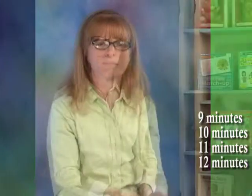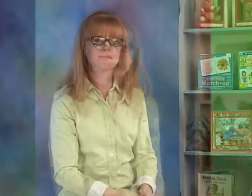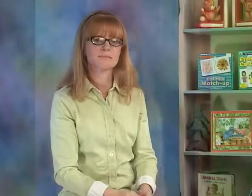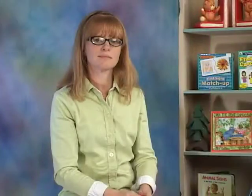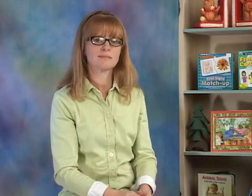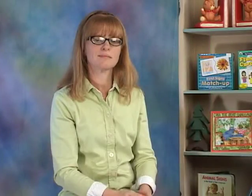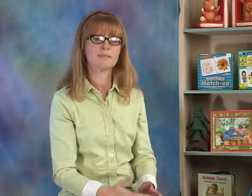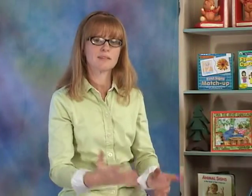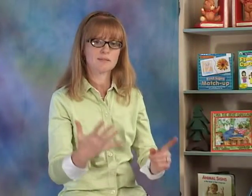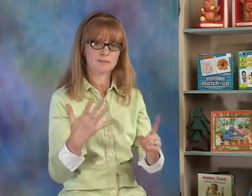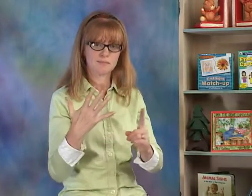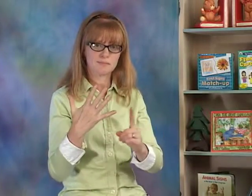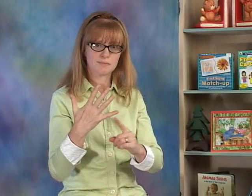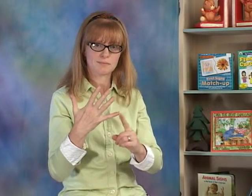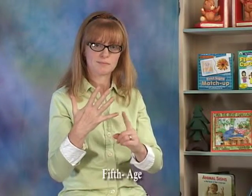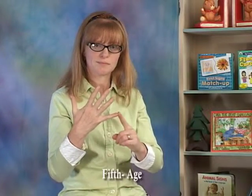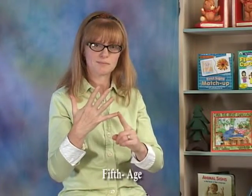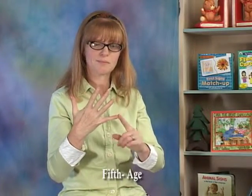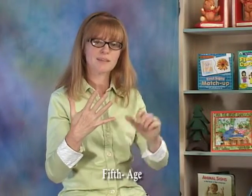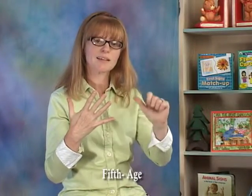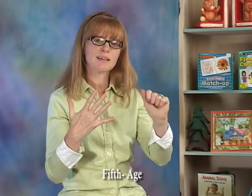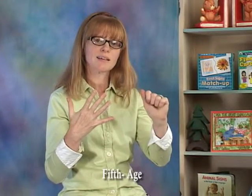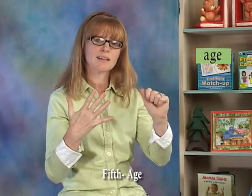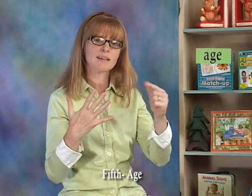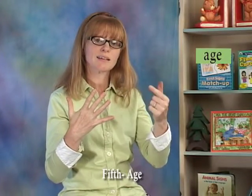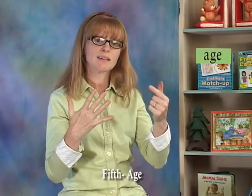12 minutes.